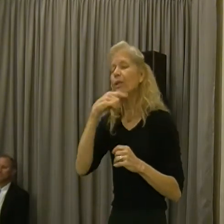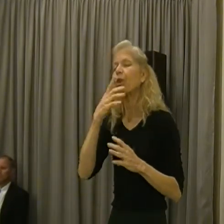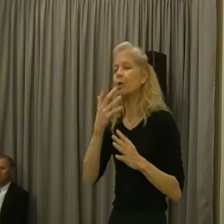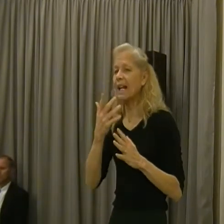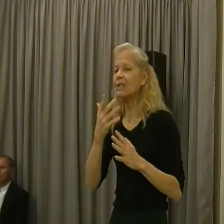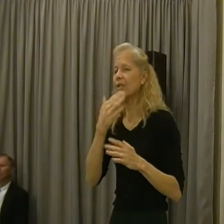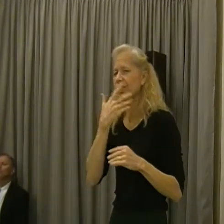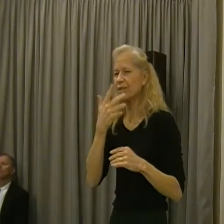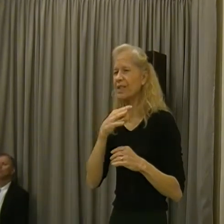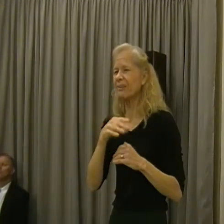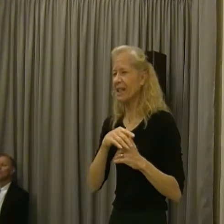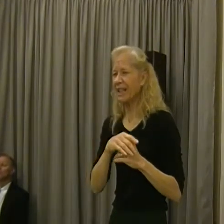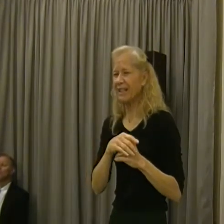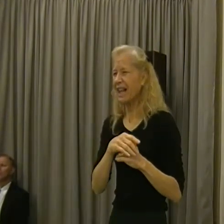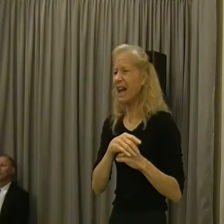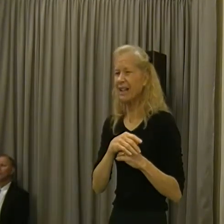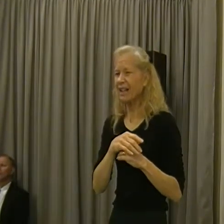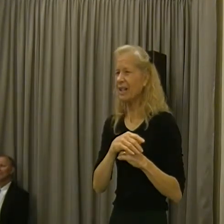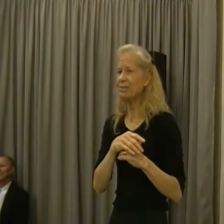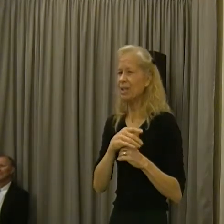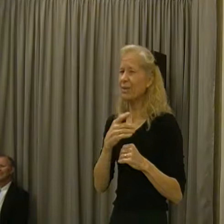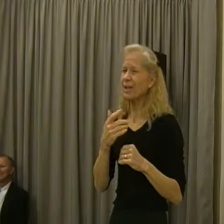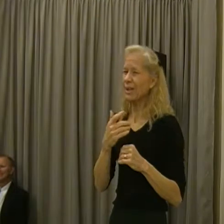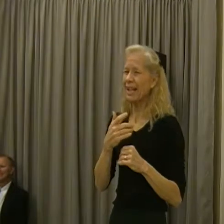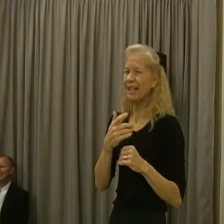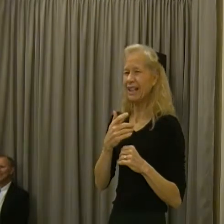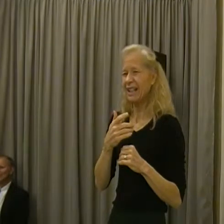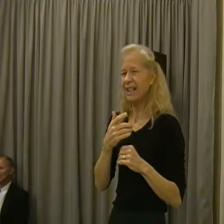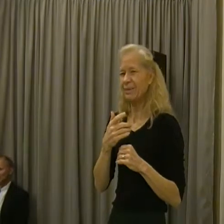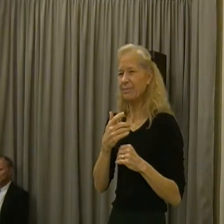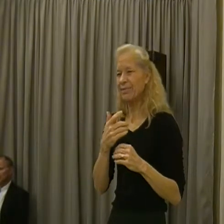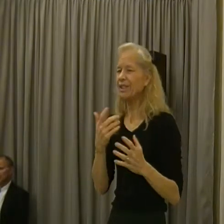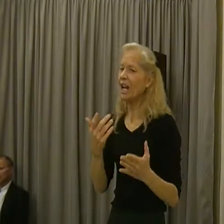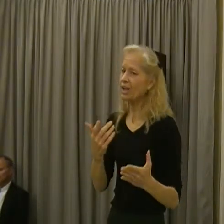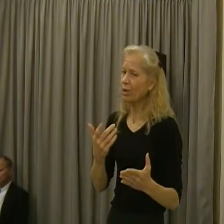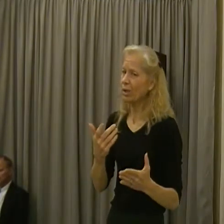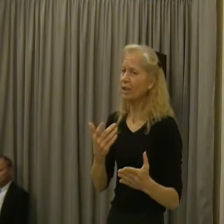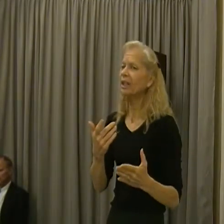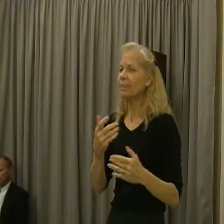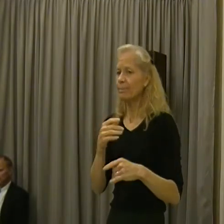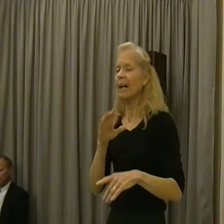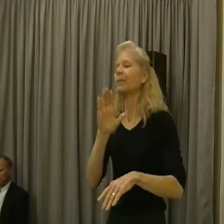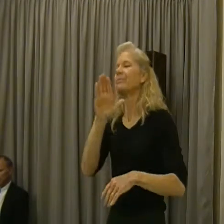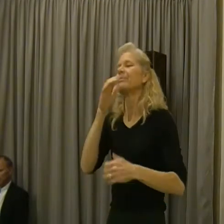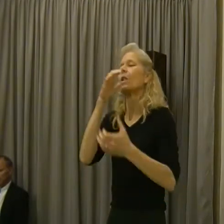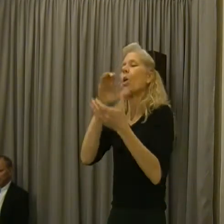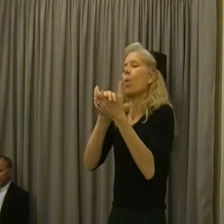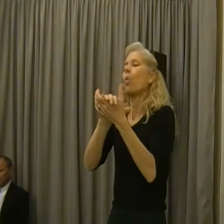throat cancer or something like that. So anyway, they're not sure, but.